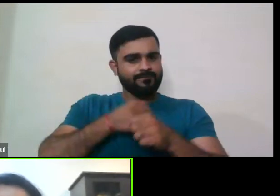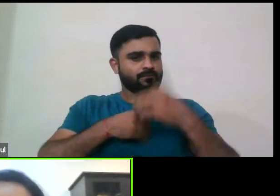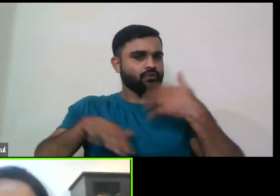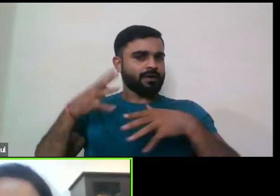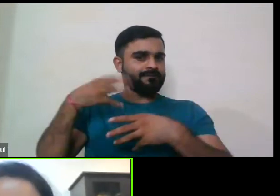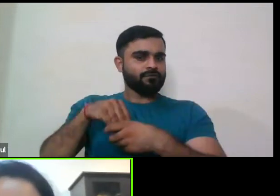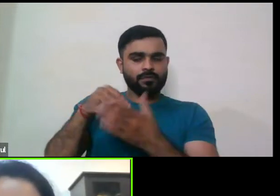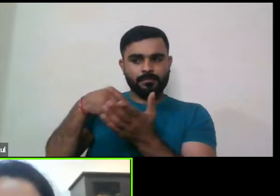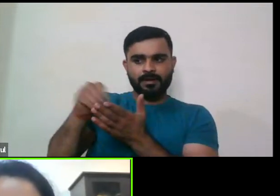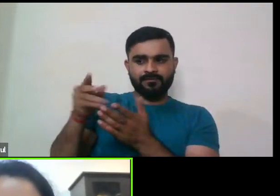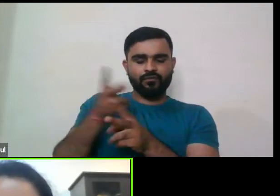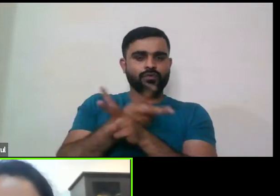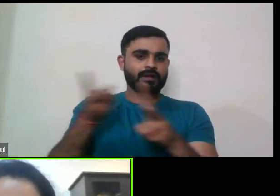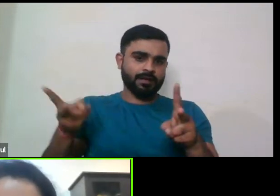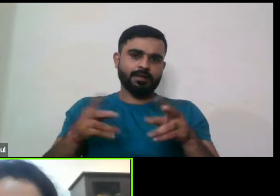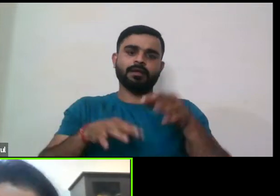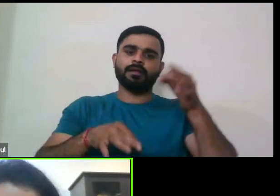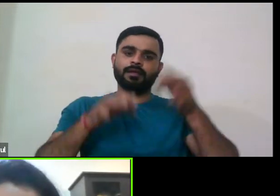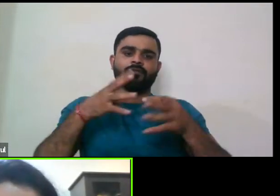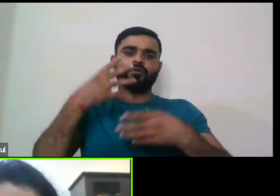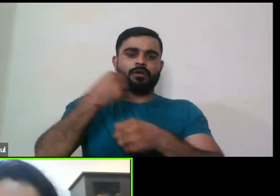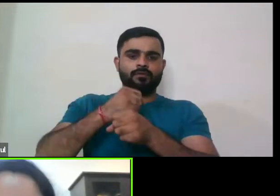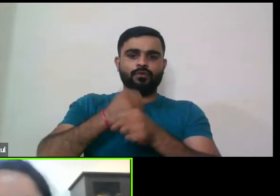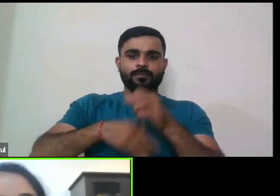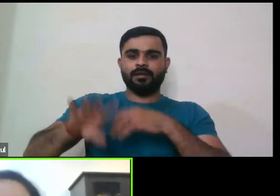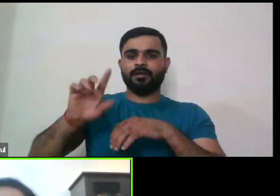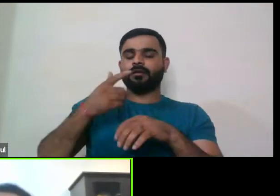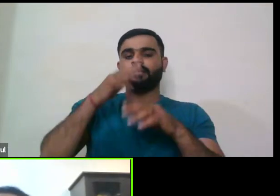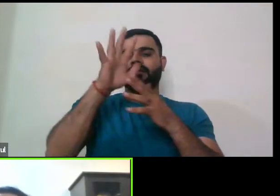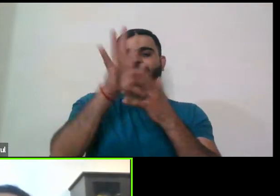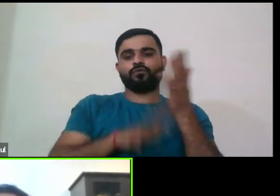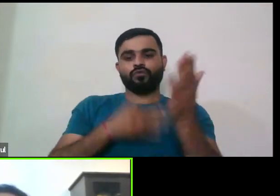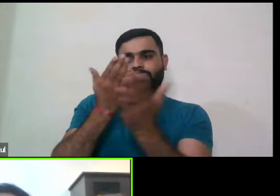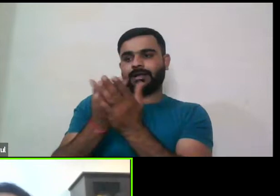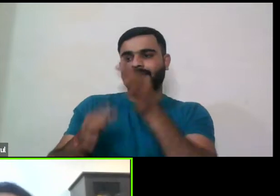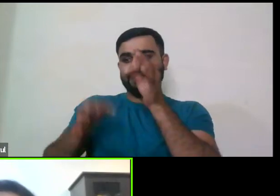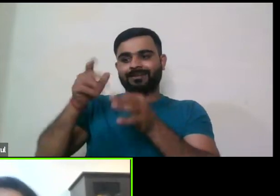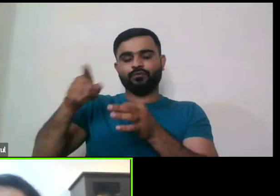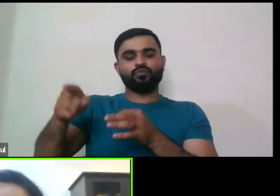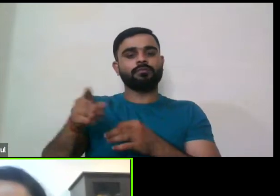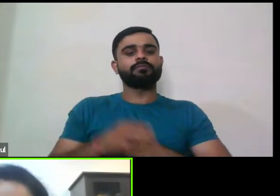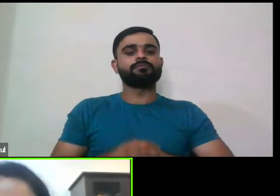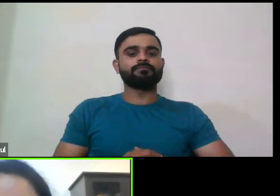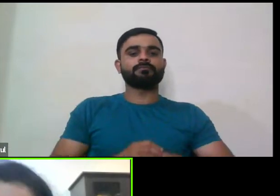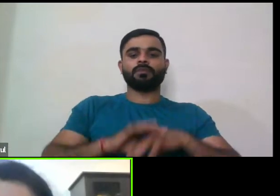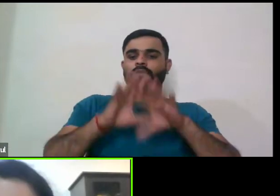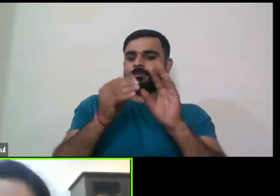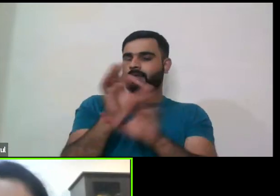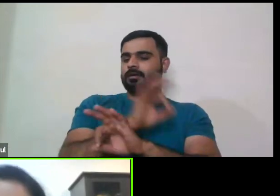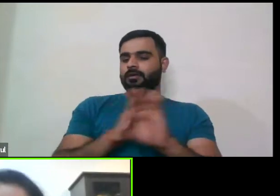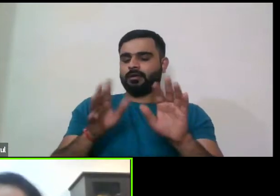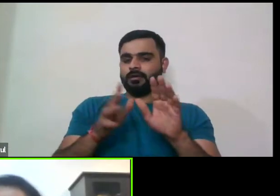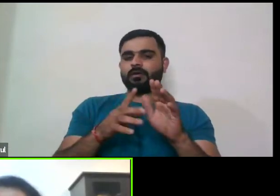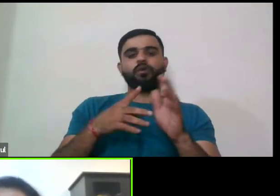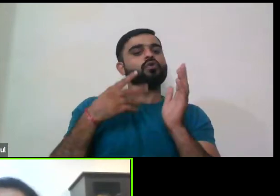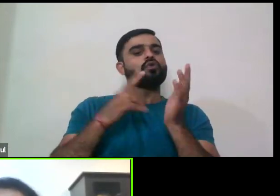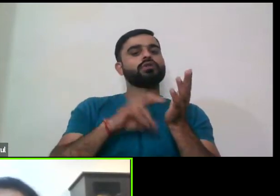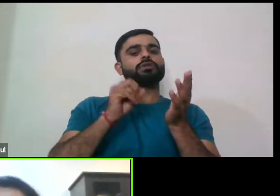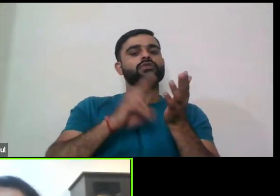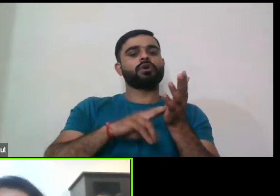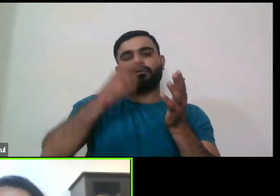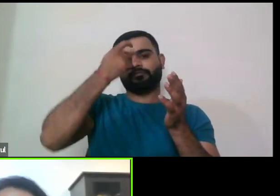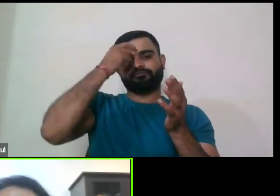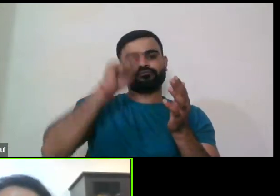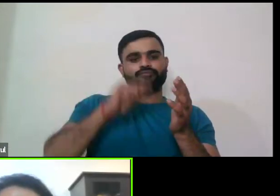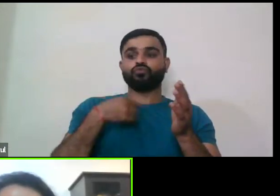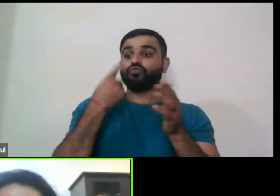to function. Obviously, government will take its cases to the judiciary. So it was almost relegated as a non-issue. So I'm glad